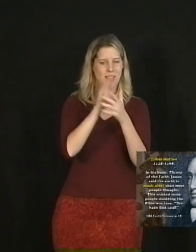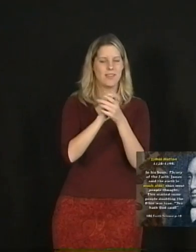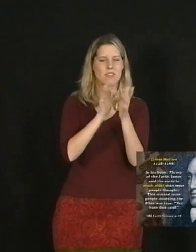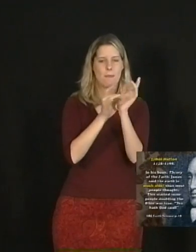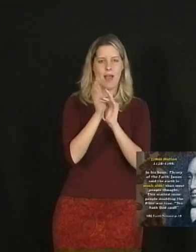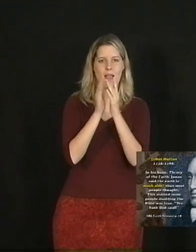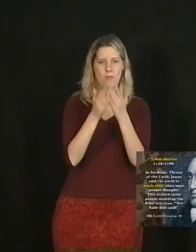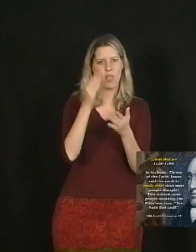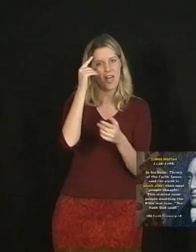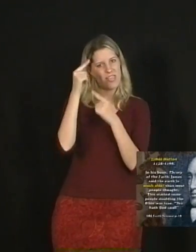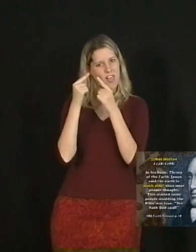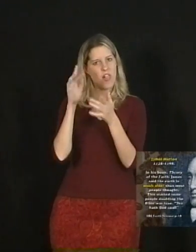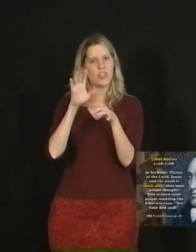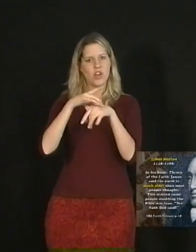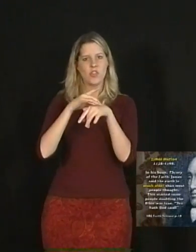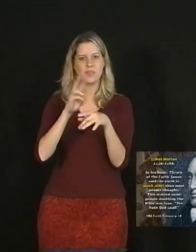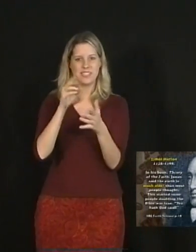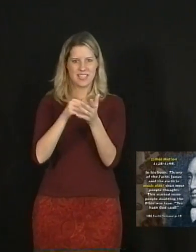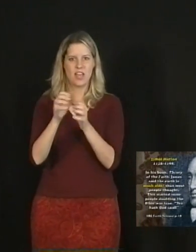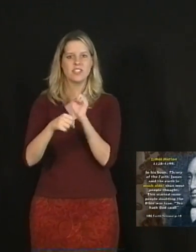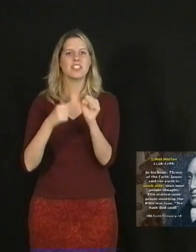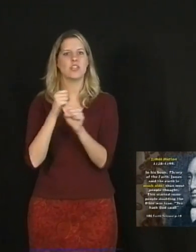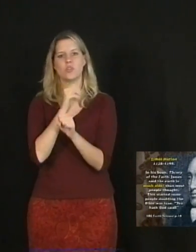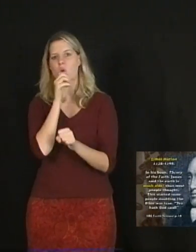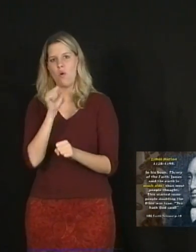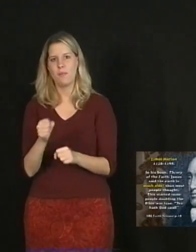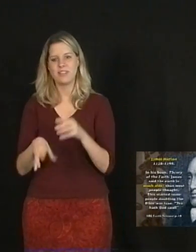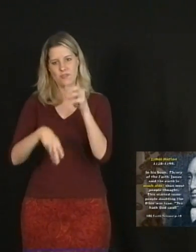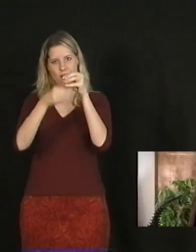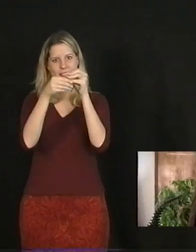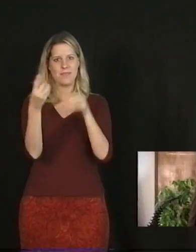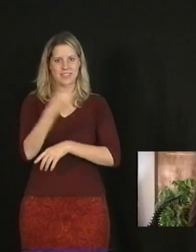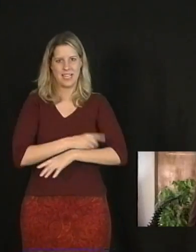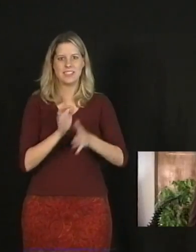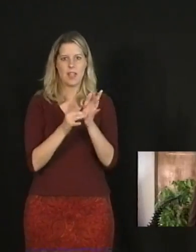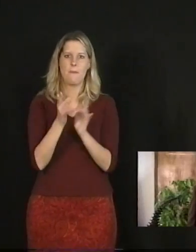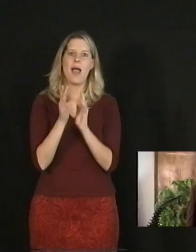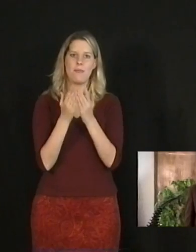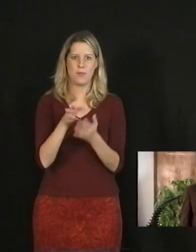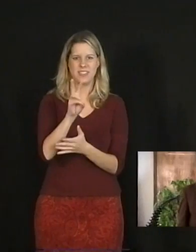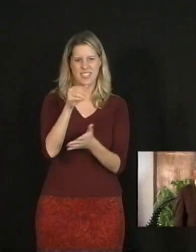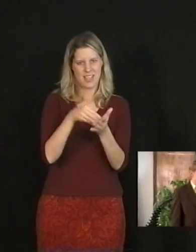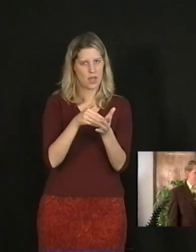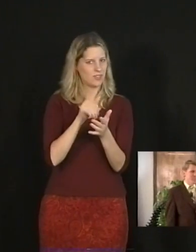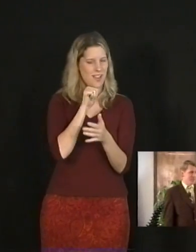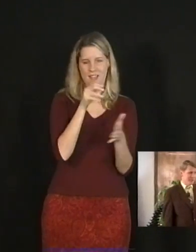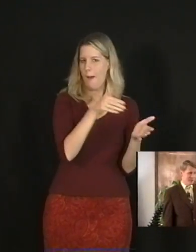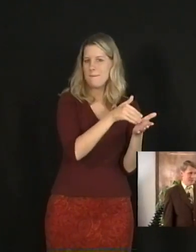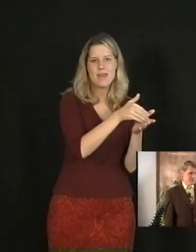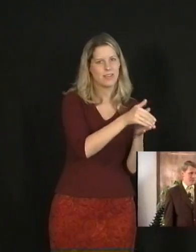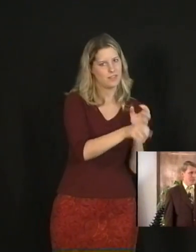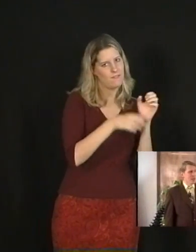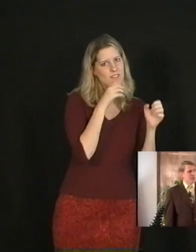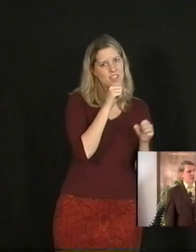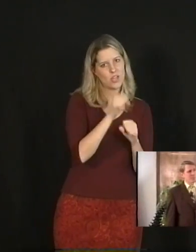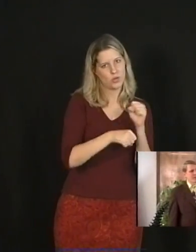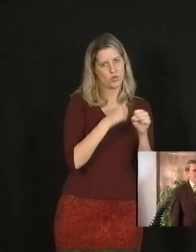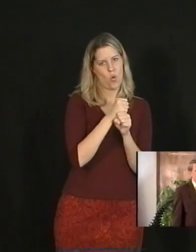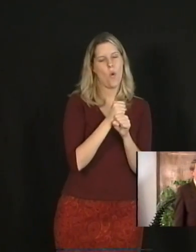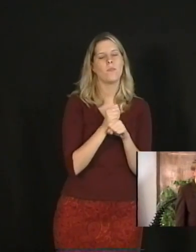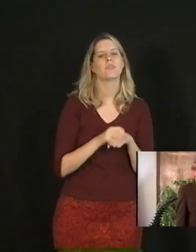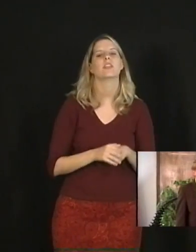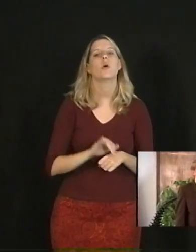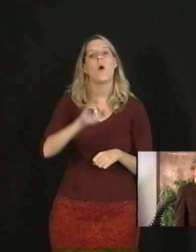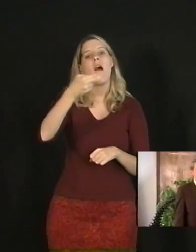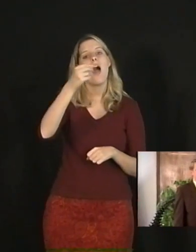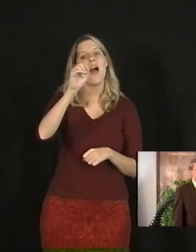earth was about 6,000 years old, because if you add up the dates in the Bible, you're going to get about 6,000, 4,000 BC, not millions. So James Hutton